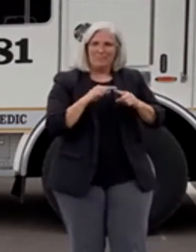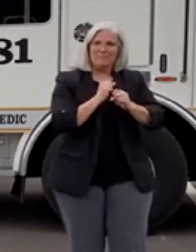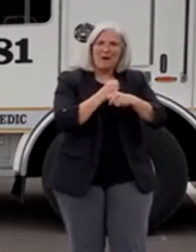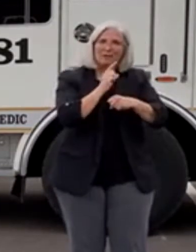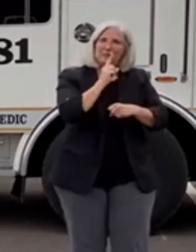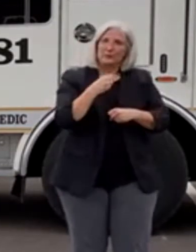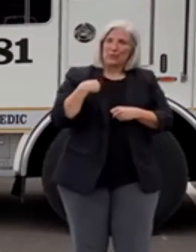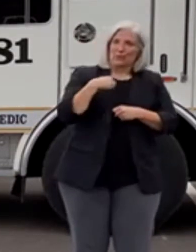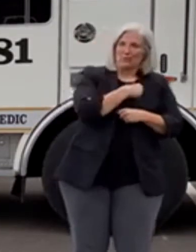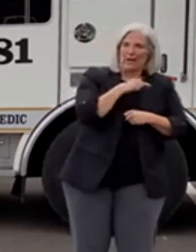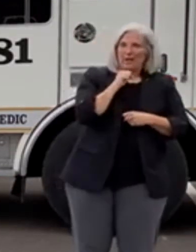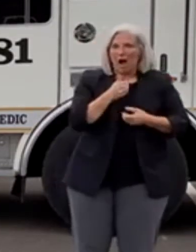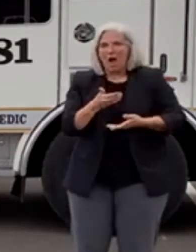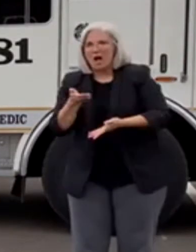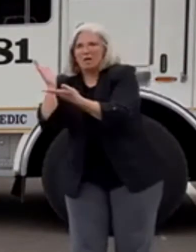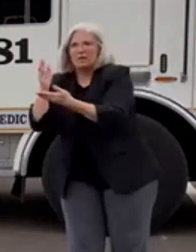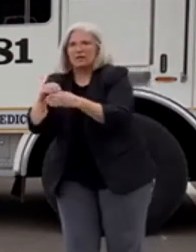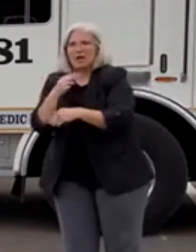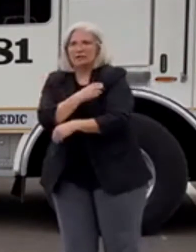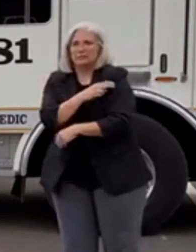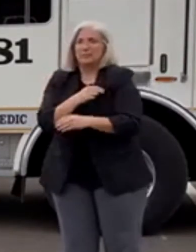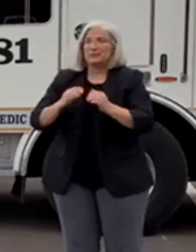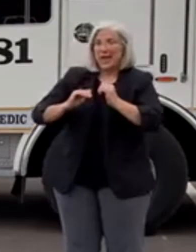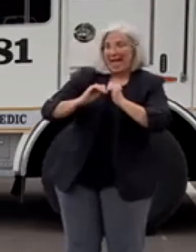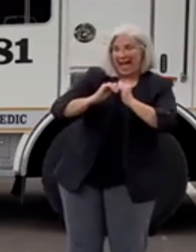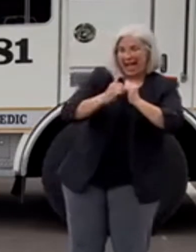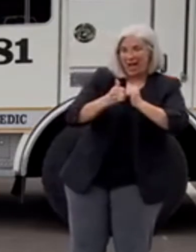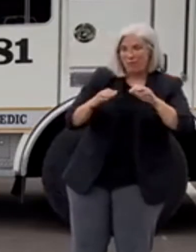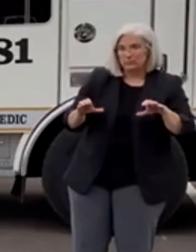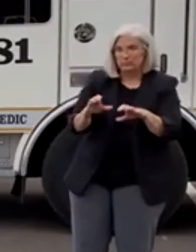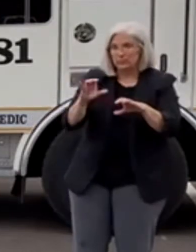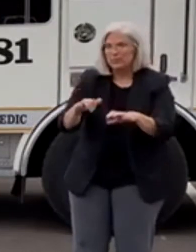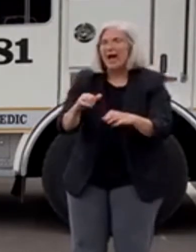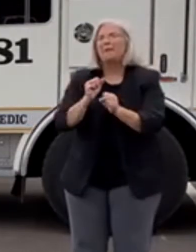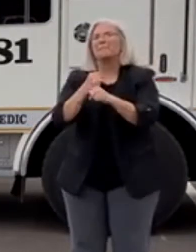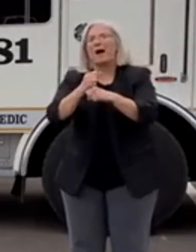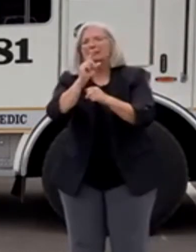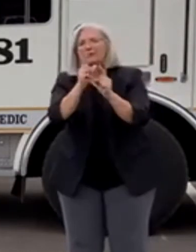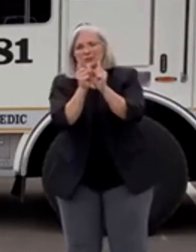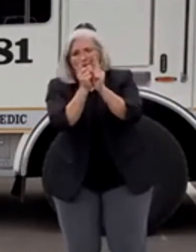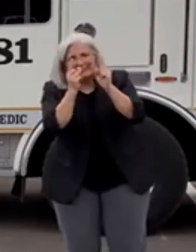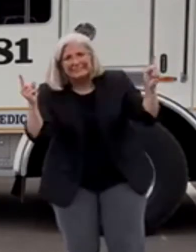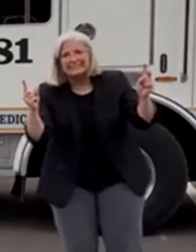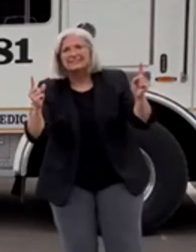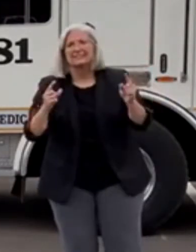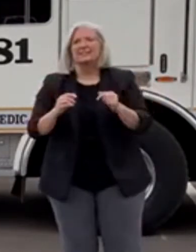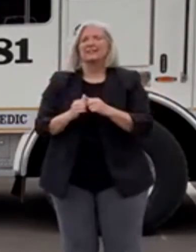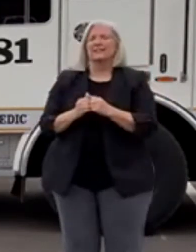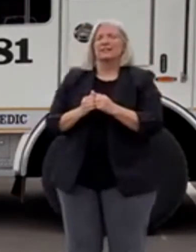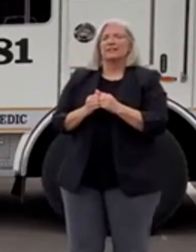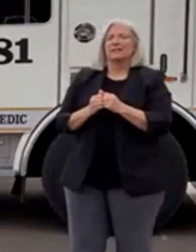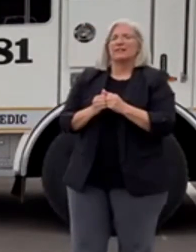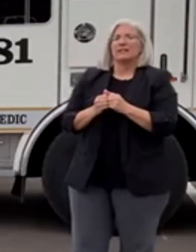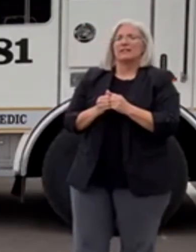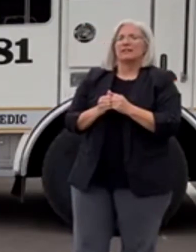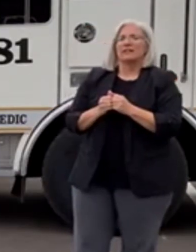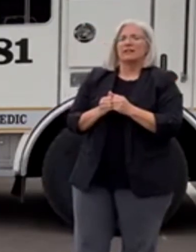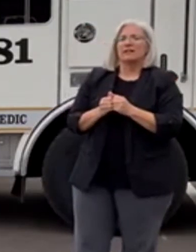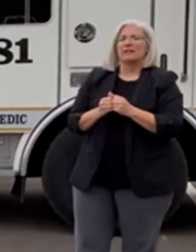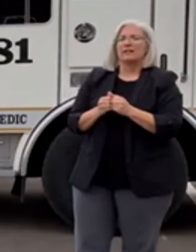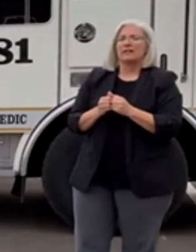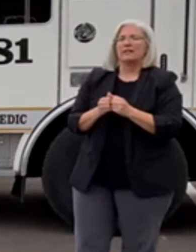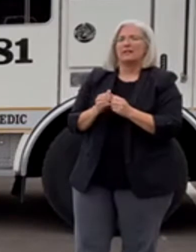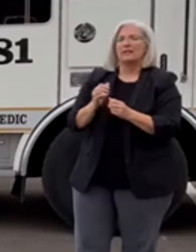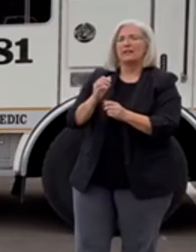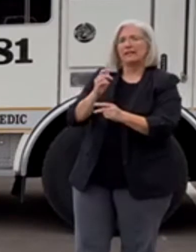Social distancing. So what can we do? The basic is, how do we save those hospital beds? We save those hospital beds by keeping people out